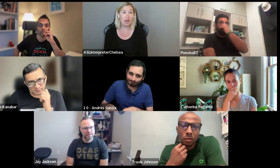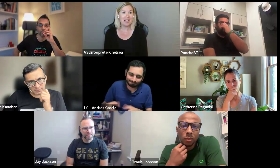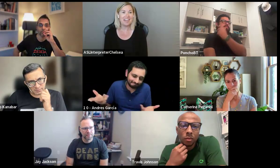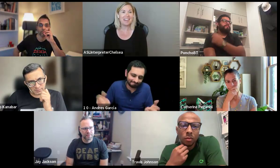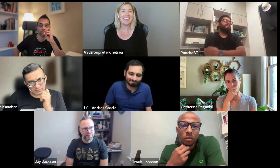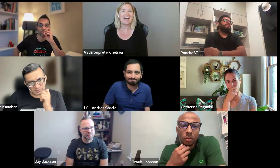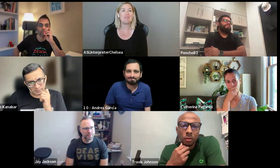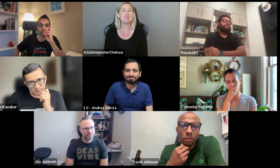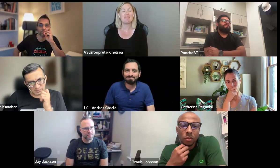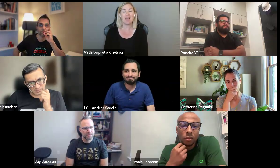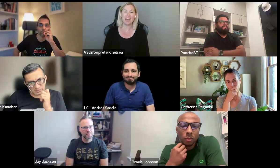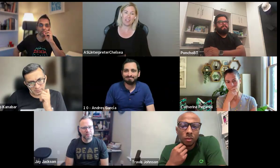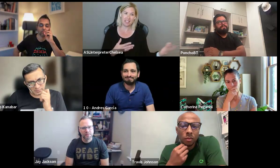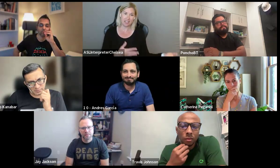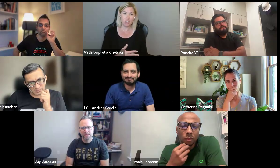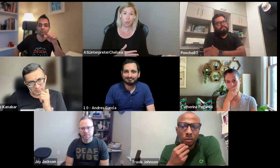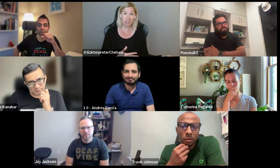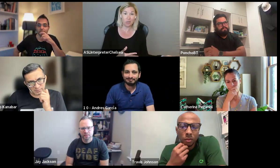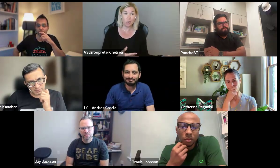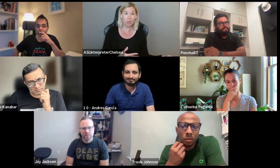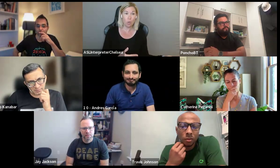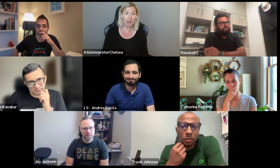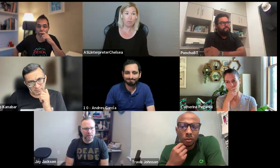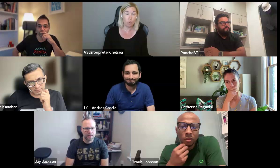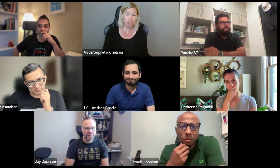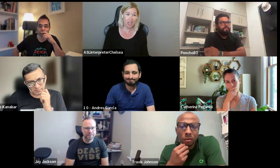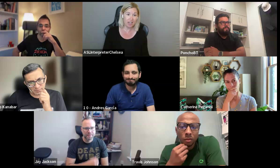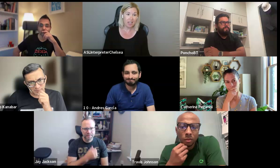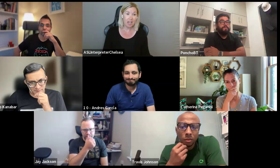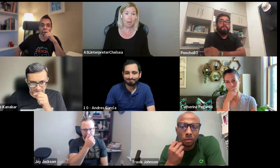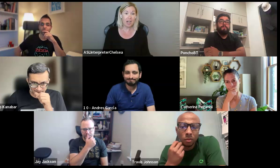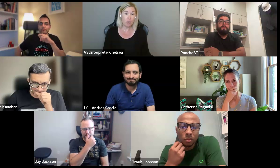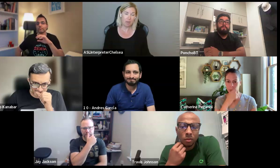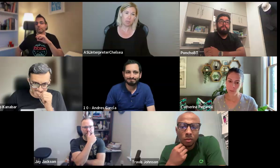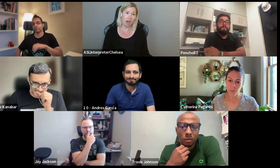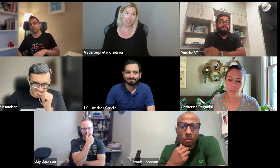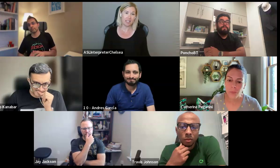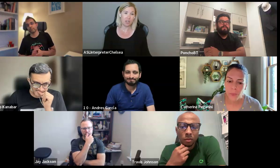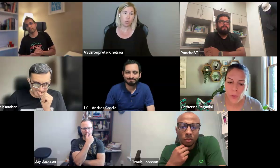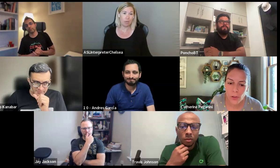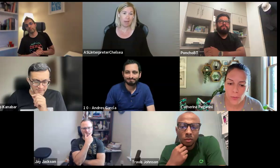work. And this situation was quite unfortunate, but I know with best practices it will be